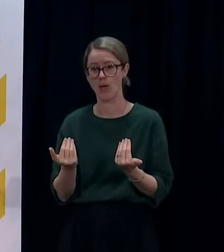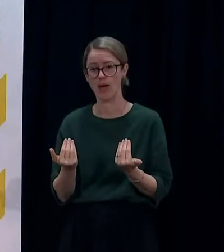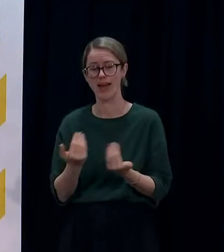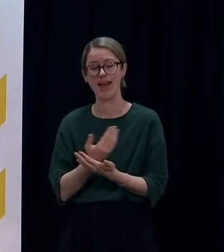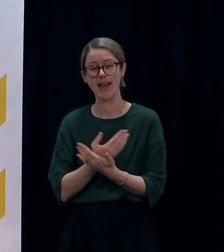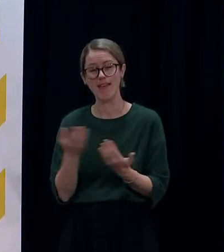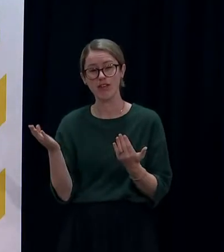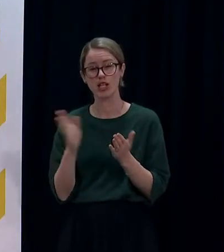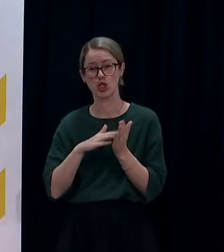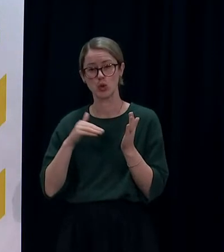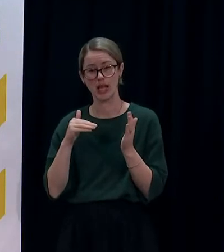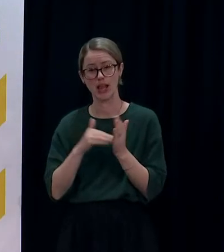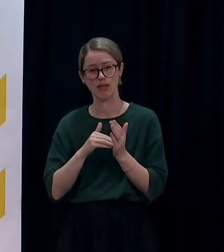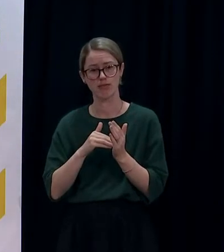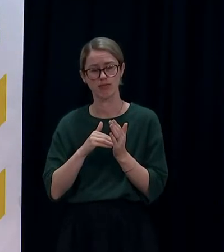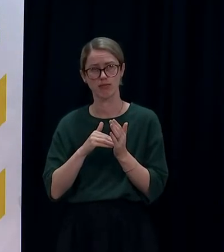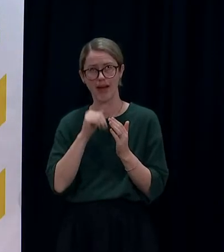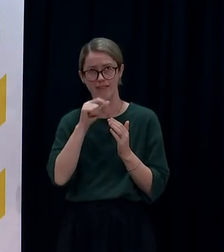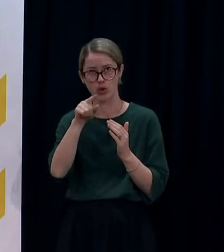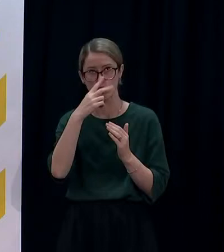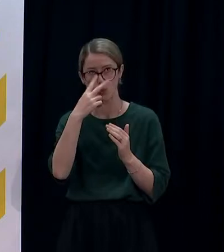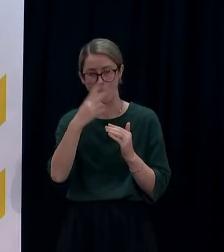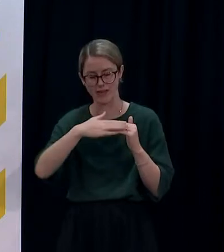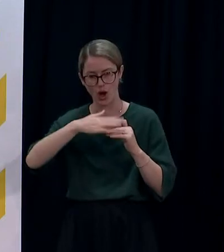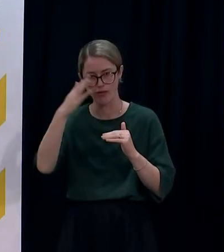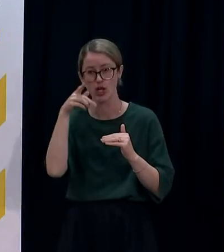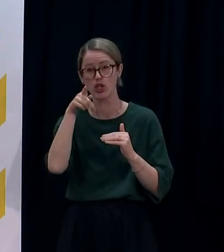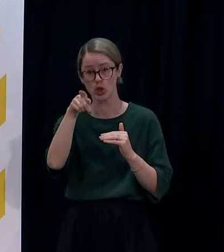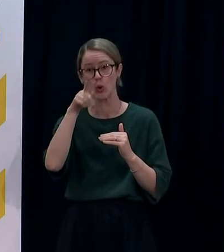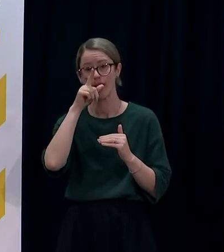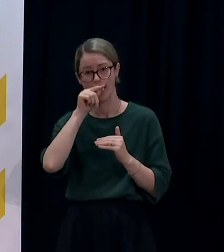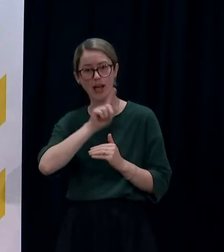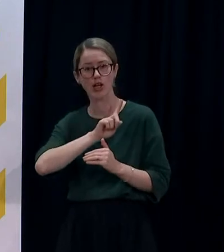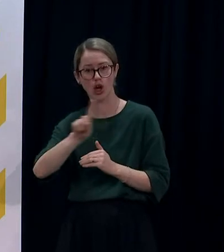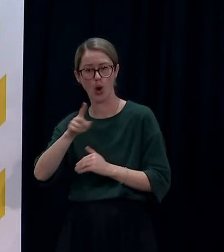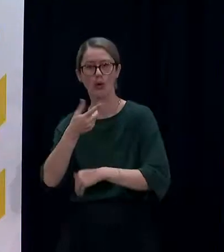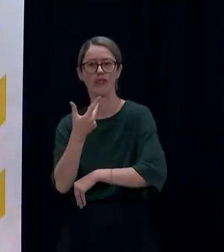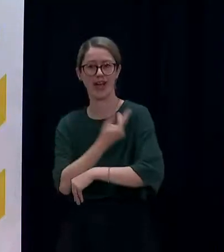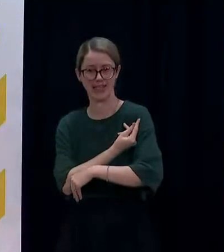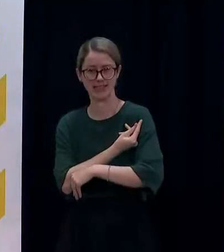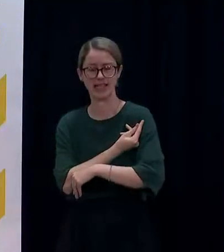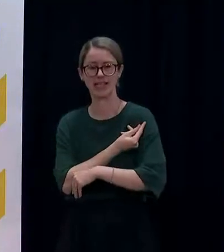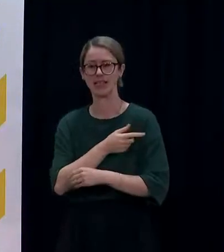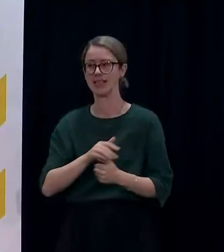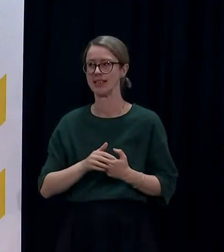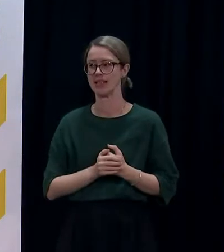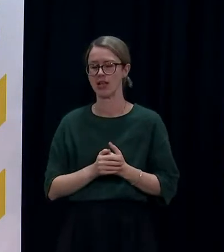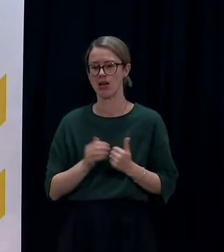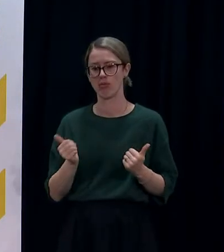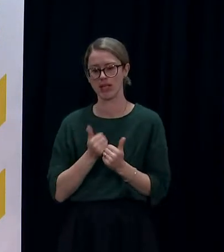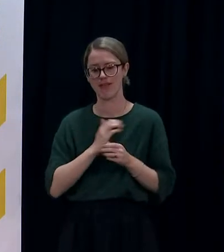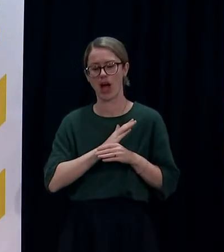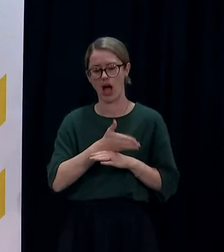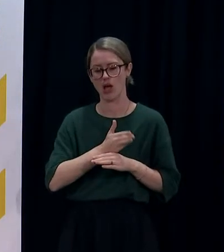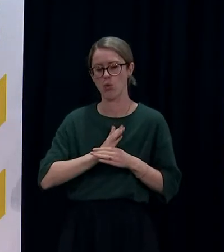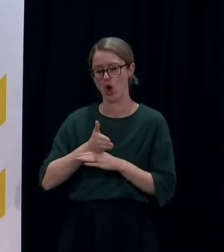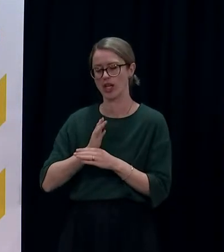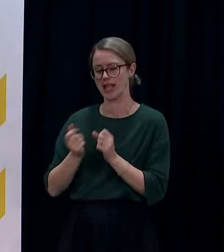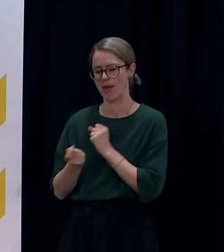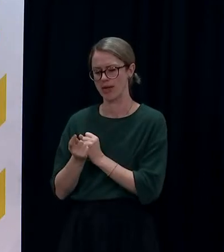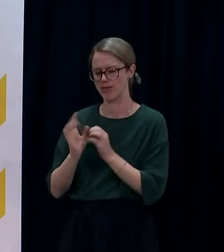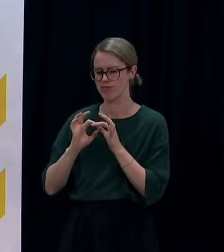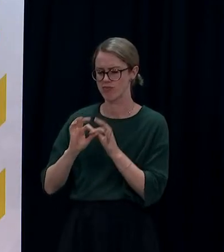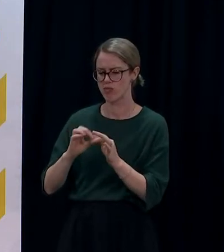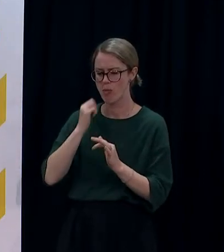single New Zealander is eligible, over the age of 12, is eligible to get a vaccine. And significant work is now going in with our